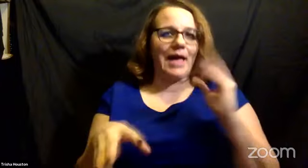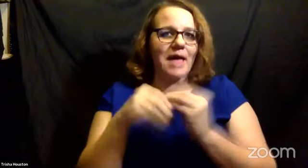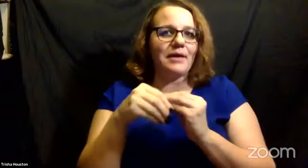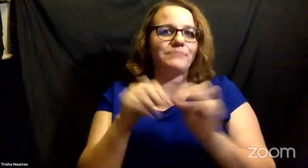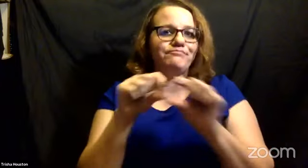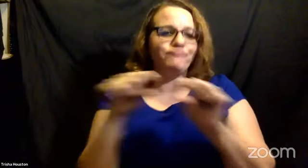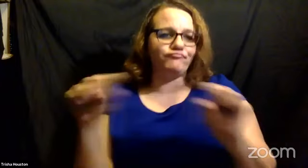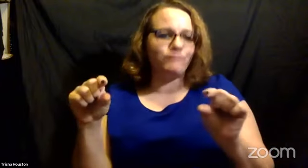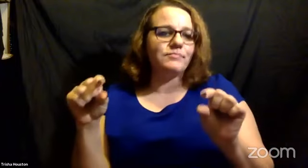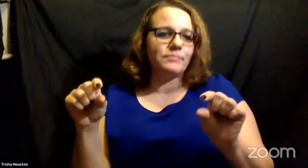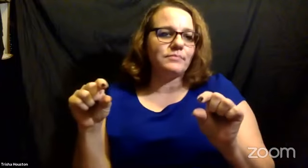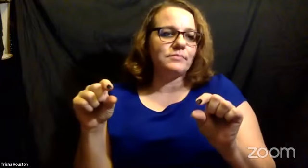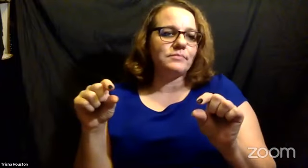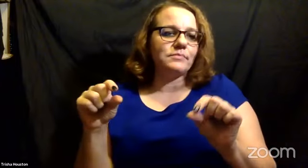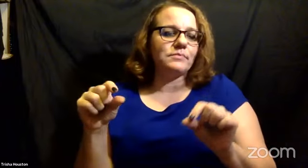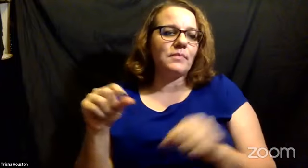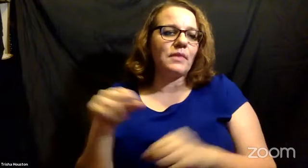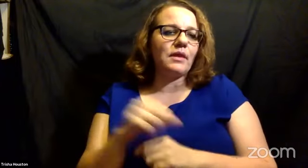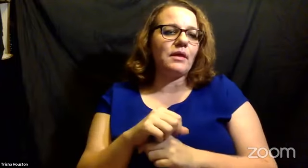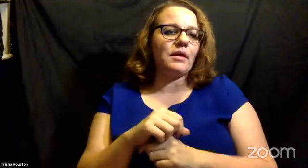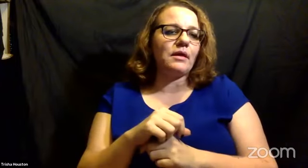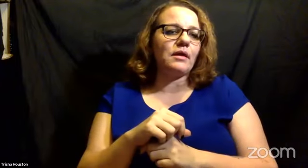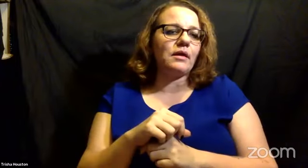Alex saying he will be able to add the link.